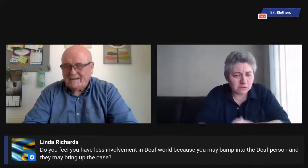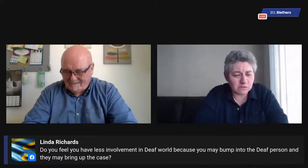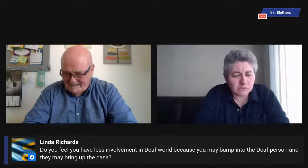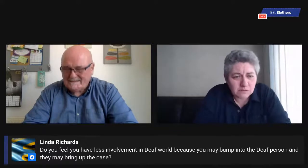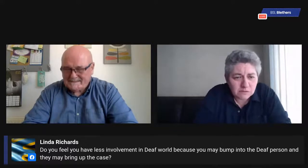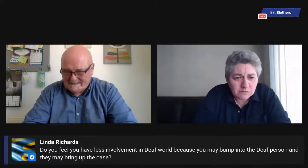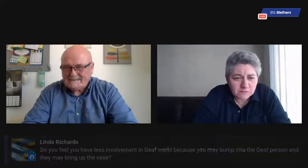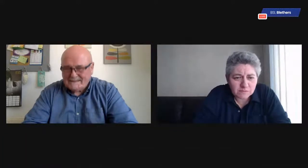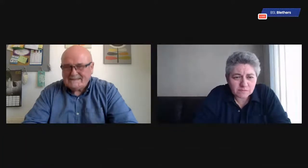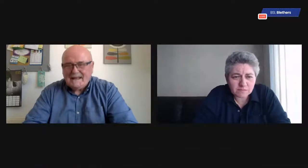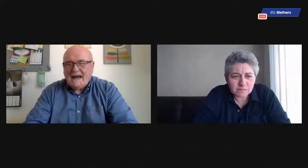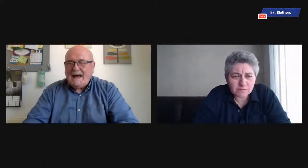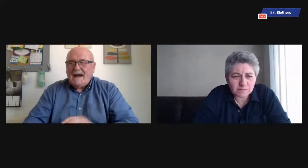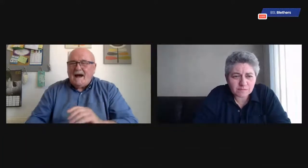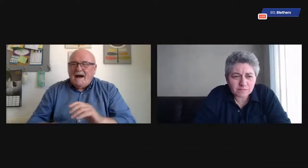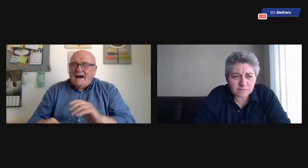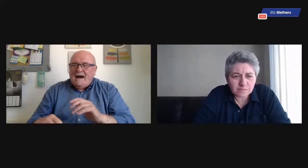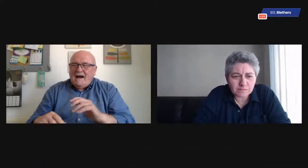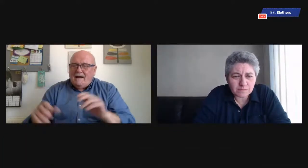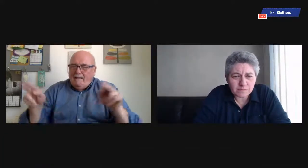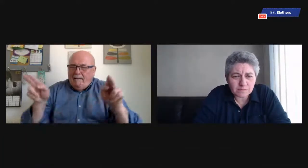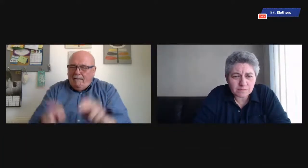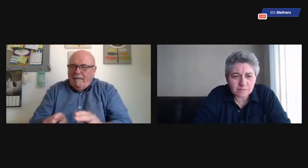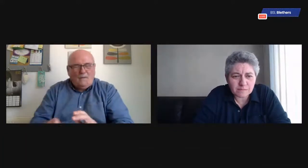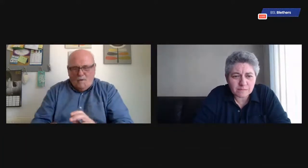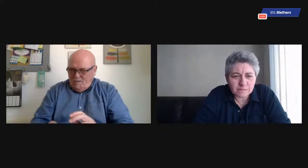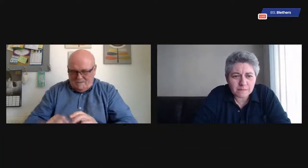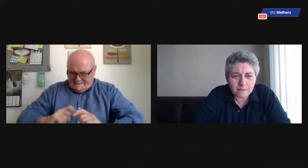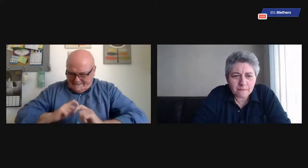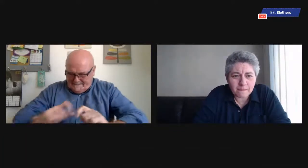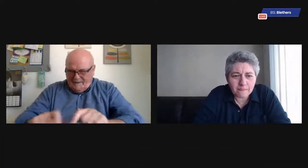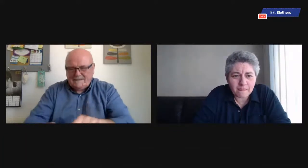that's the person that helped me with this. What do you do in that situation?